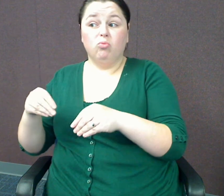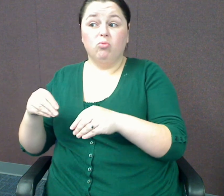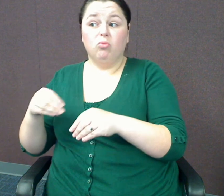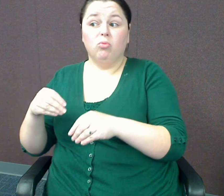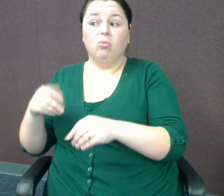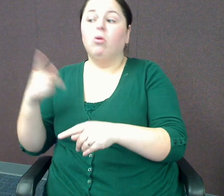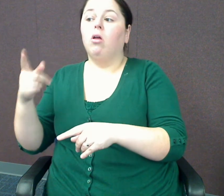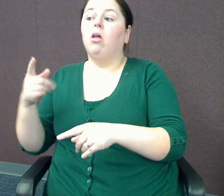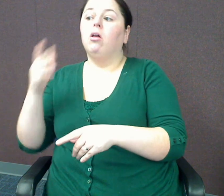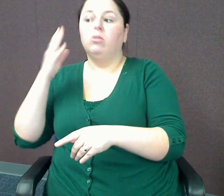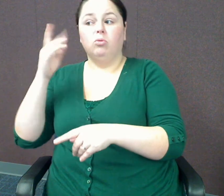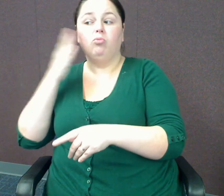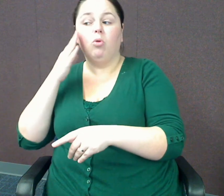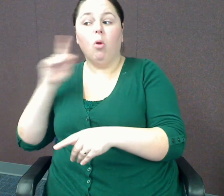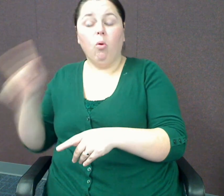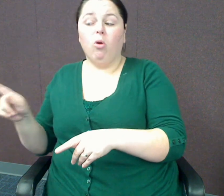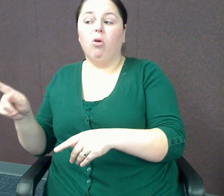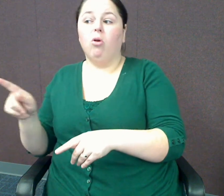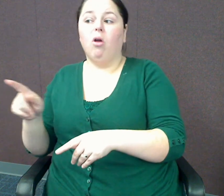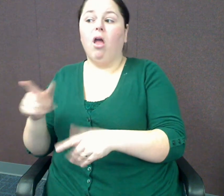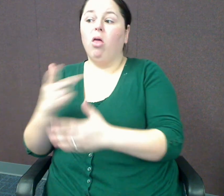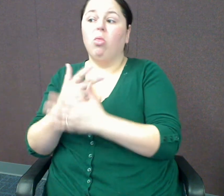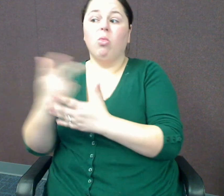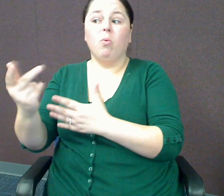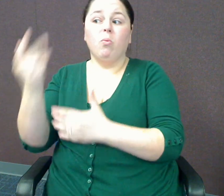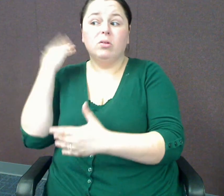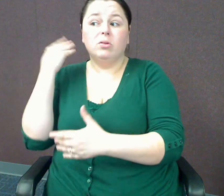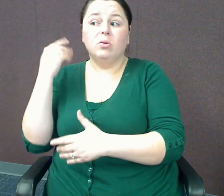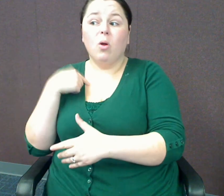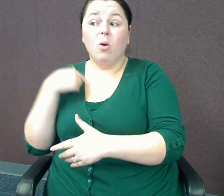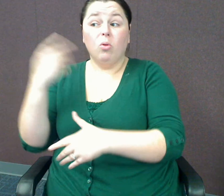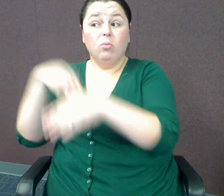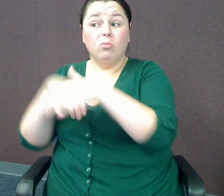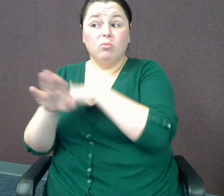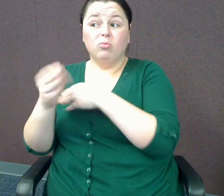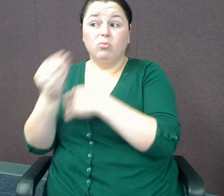And she said 3 weeks ago you came into the grocery store